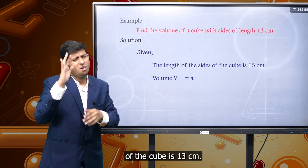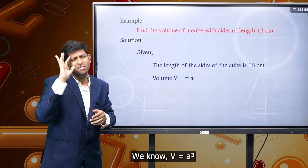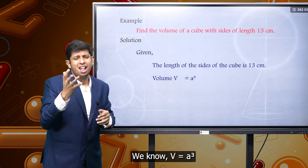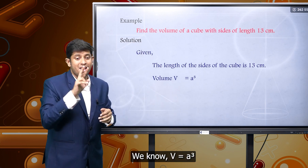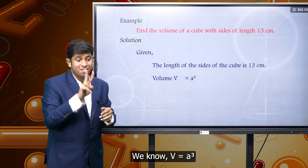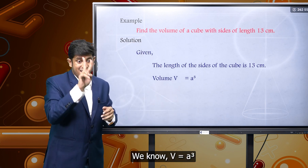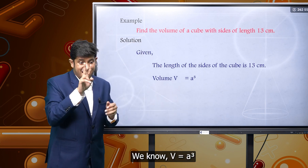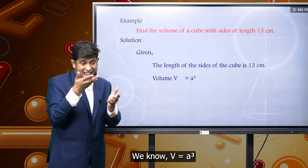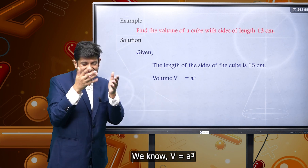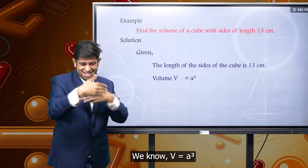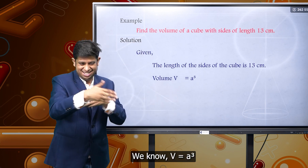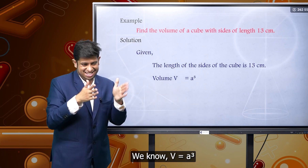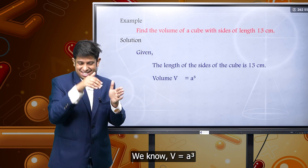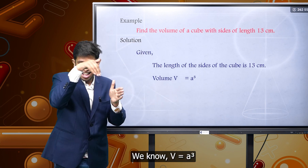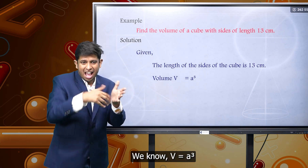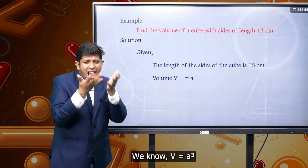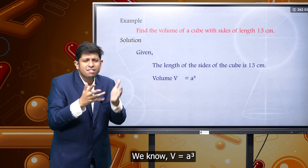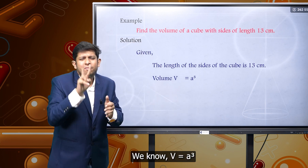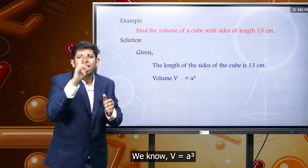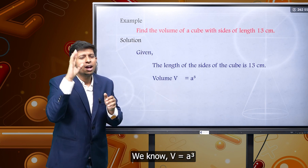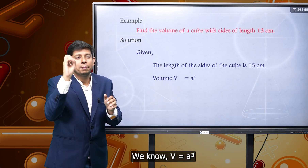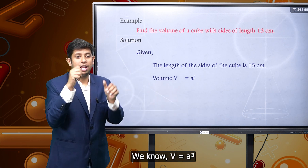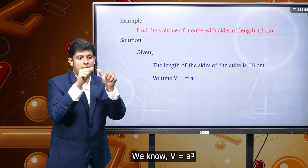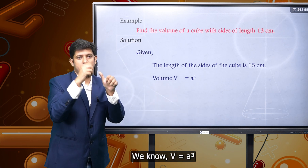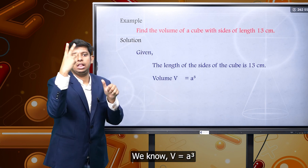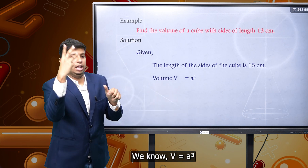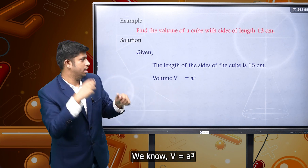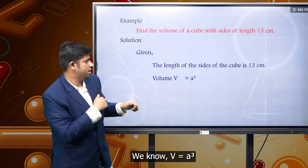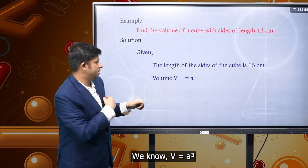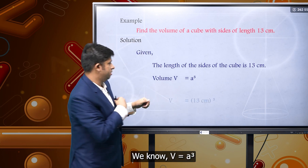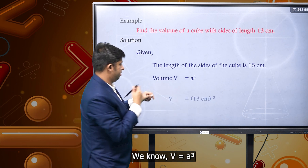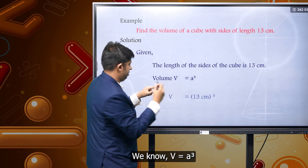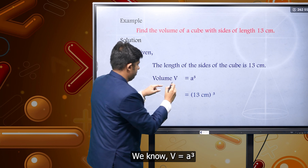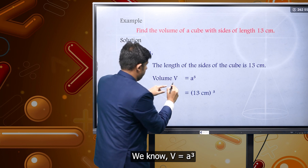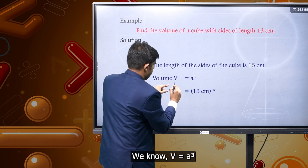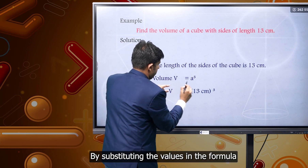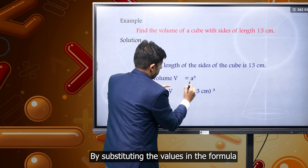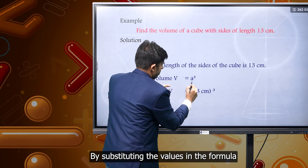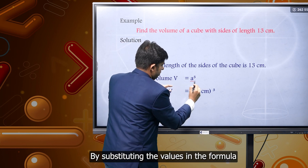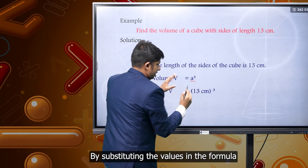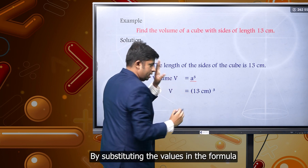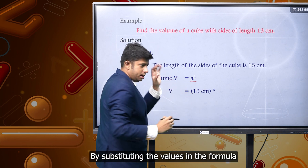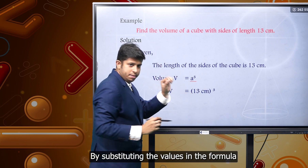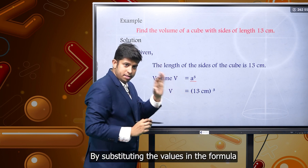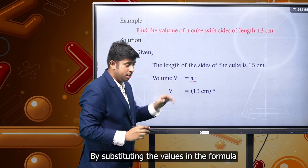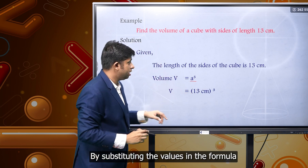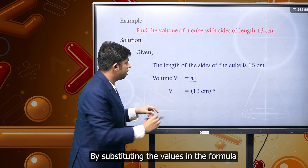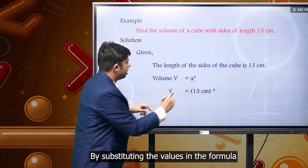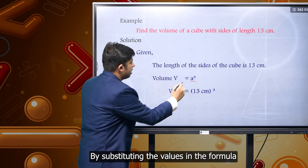We know volume of the cube is equal to A cube. By substituting the values in the formula,